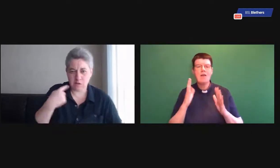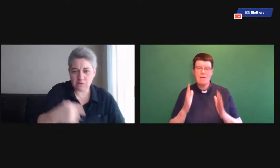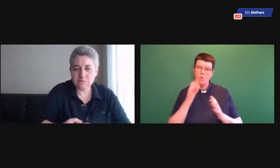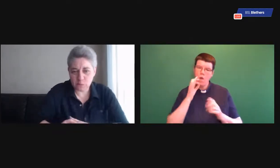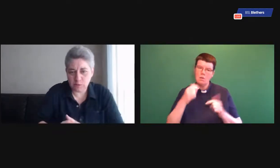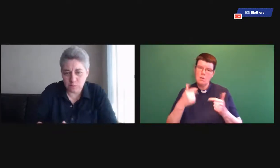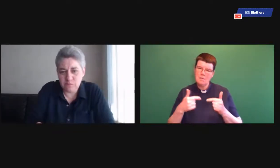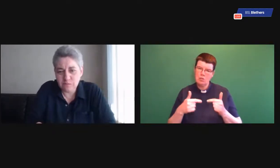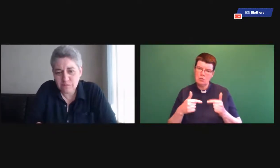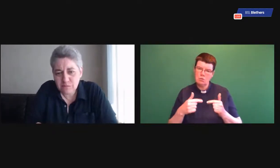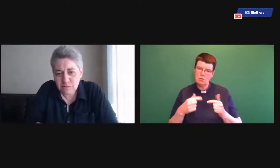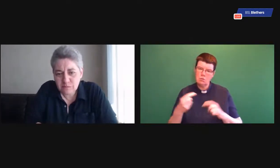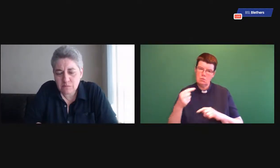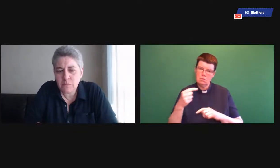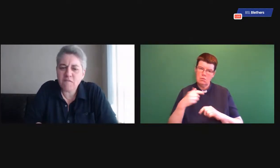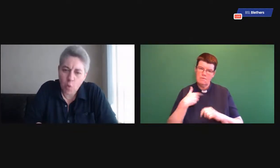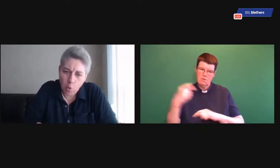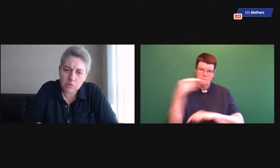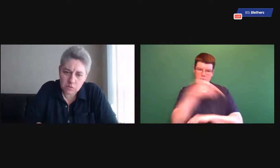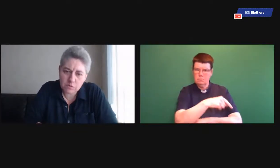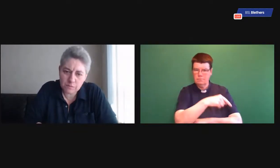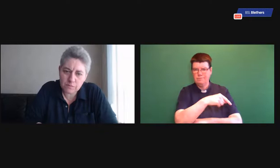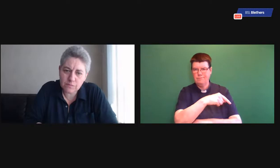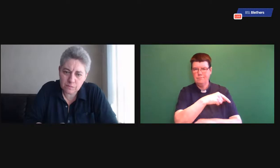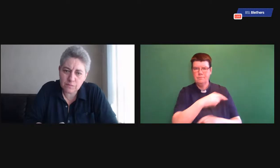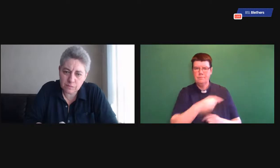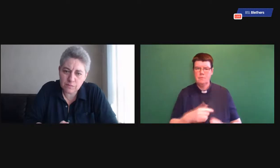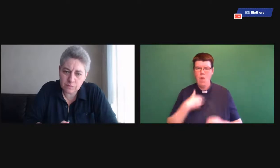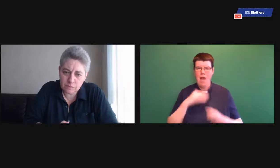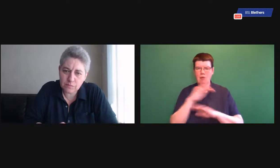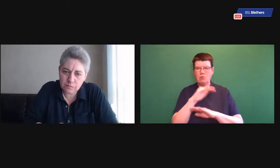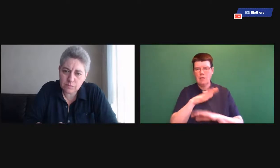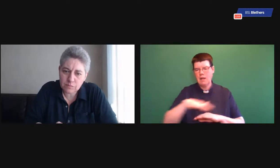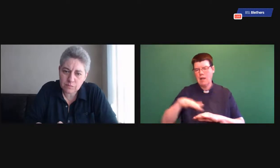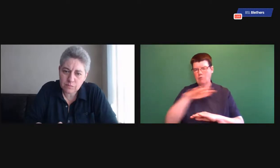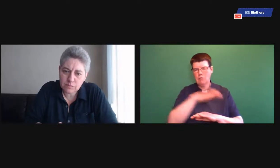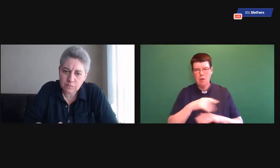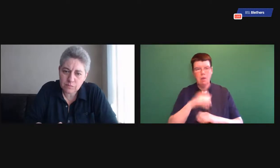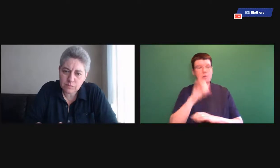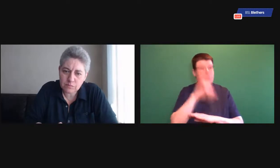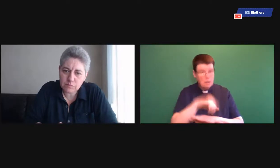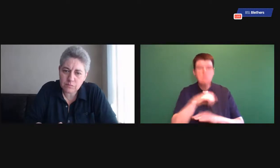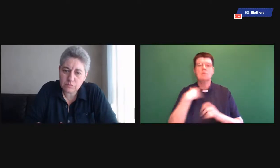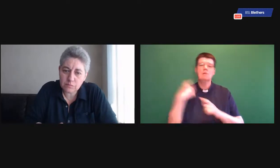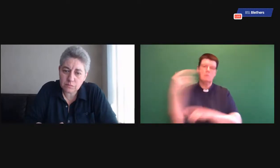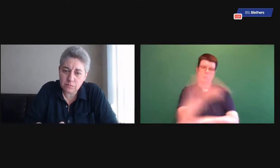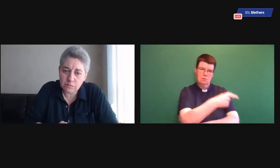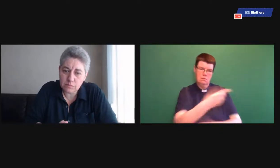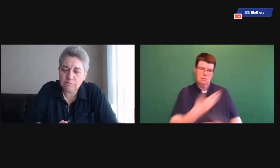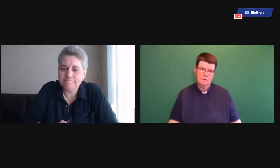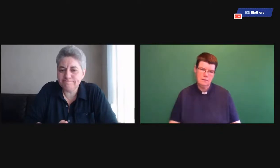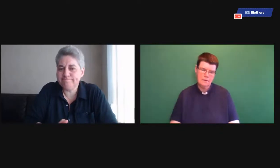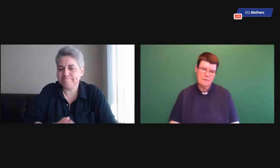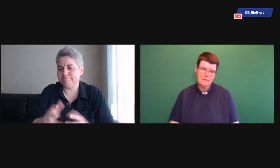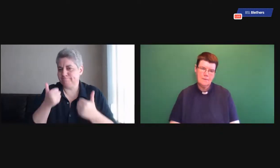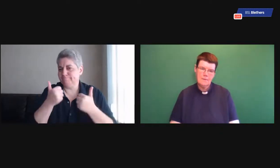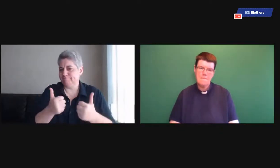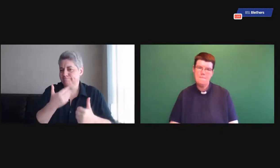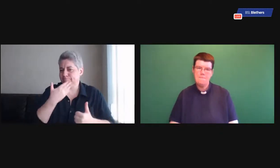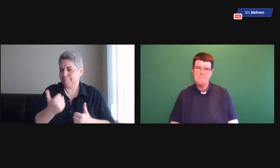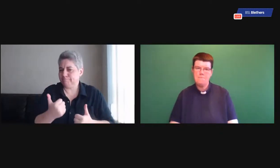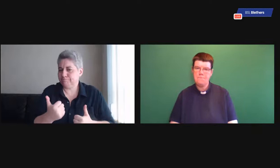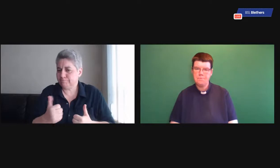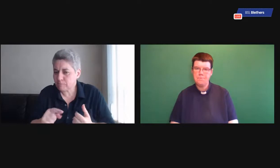Scotland. Sorry, Linda, but yeah, I have to say I had to ask permission to go. It's not something I can just decide myself. I have to